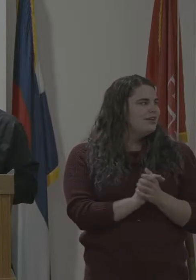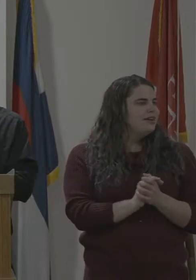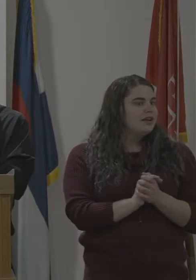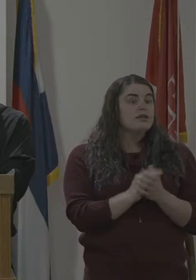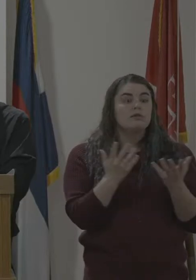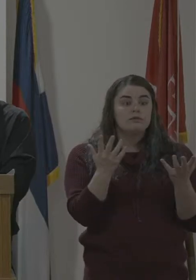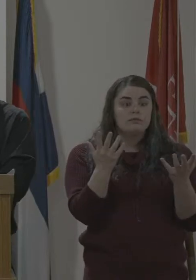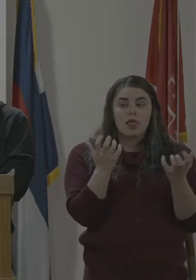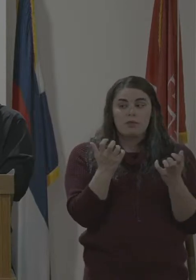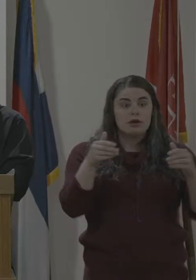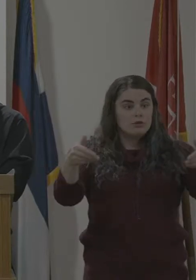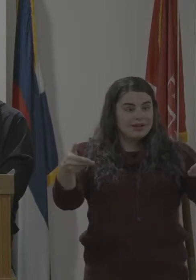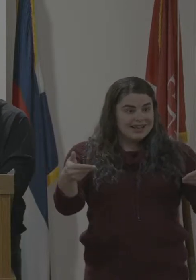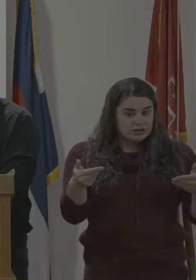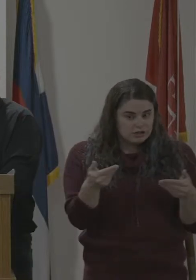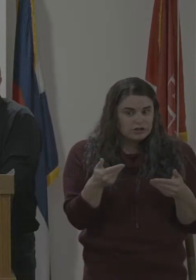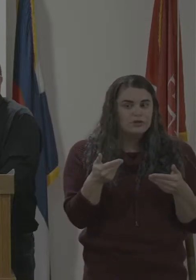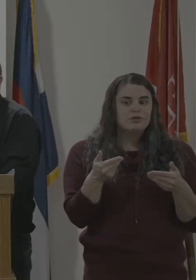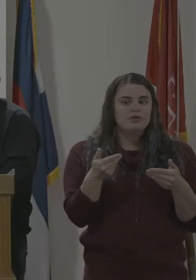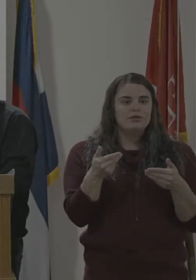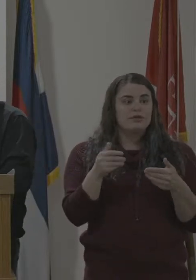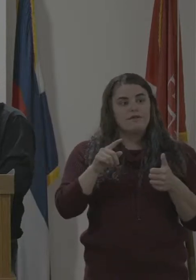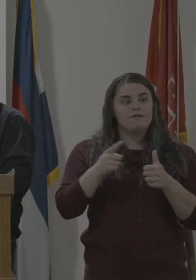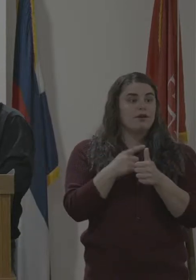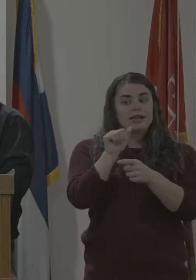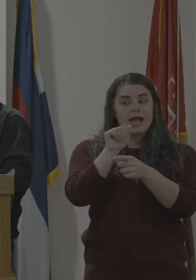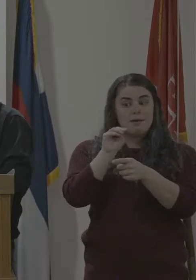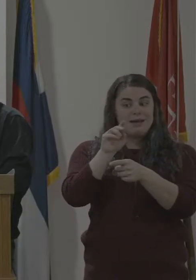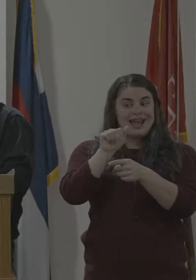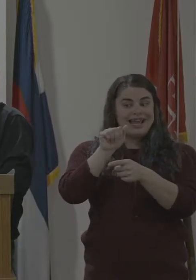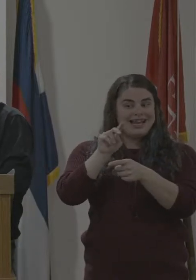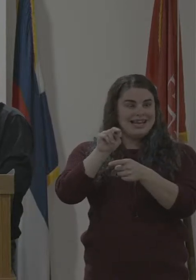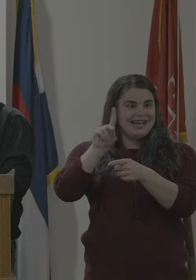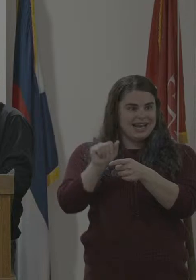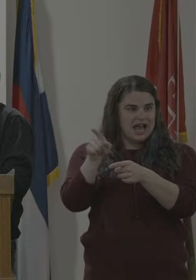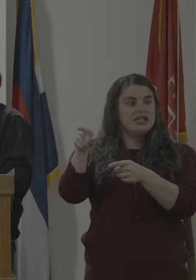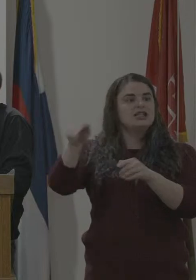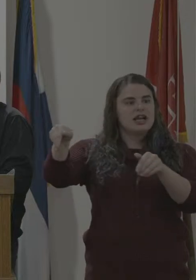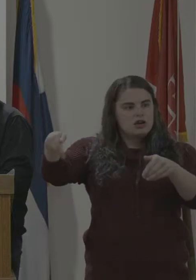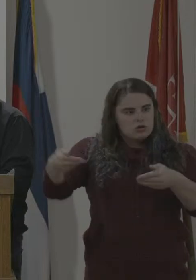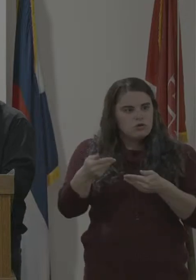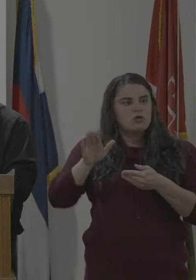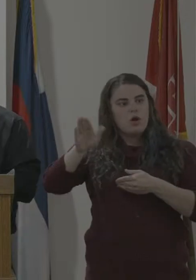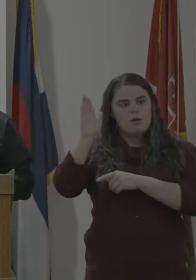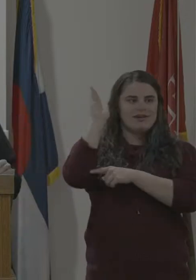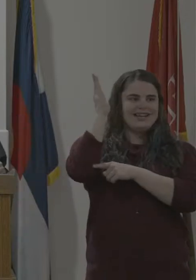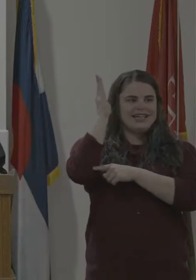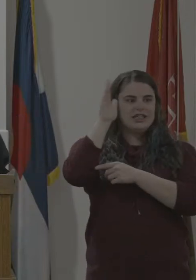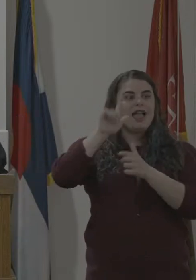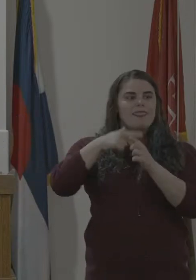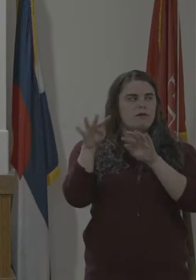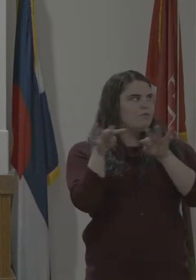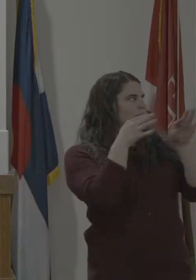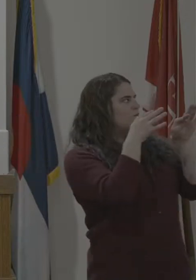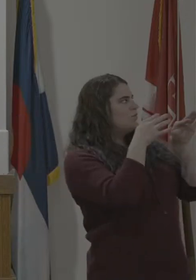So I would like to introduce and bring up Amanda up here to be able to kind of introduce her presentation, and then we'll play that one.